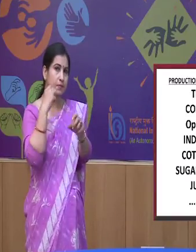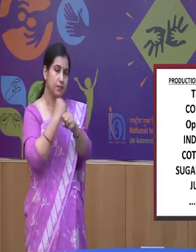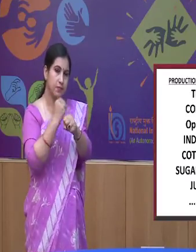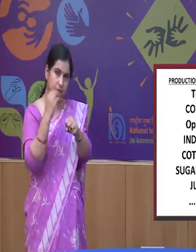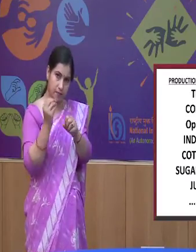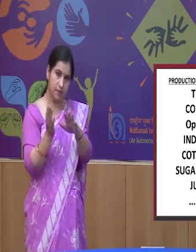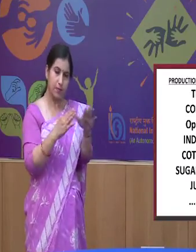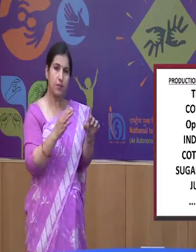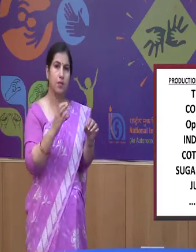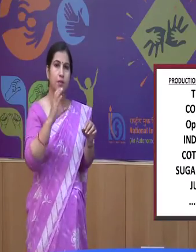cotton,